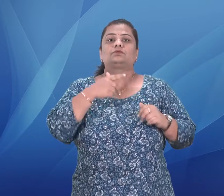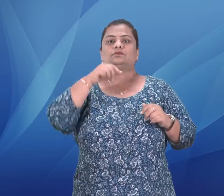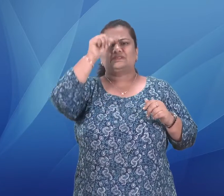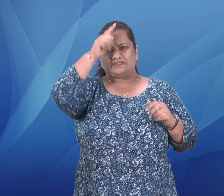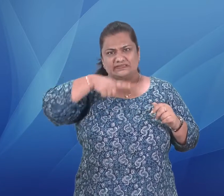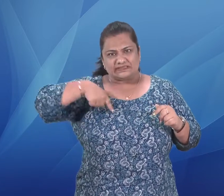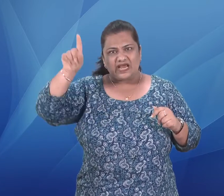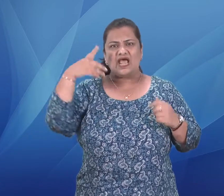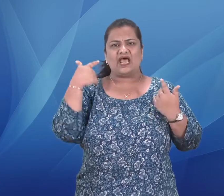Singh Thakur.